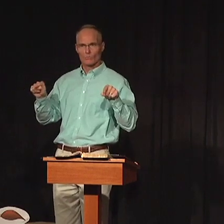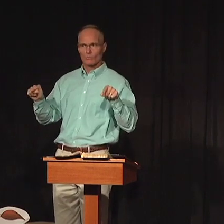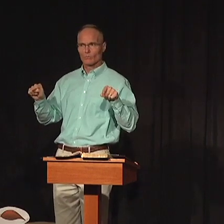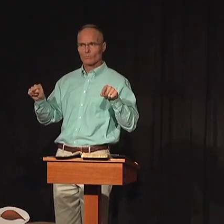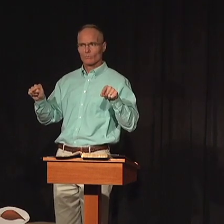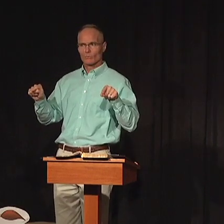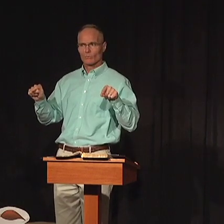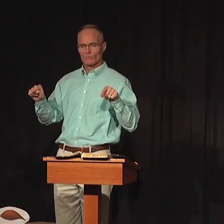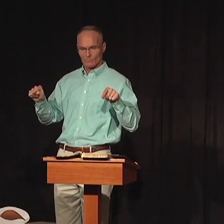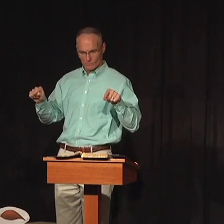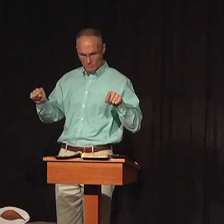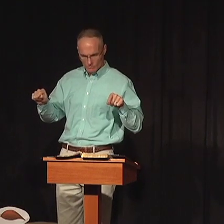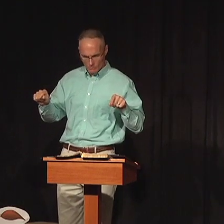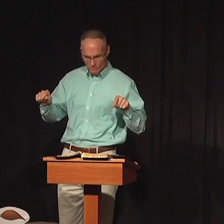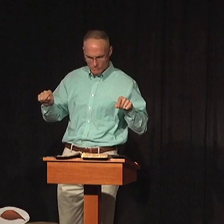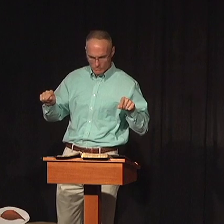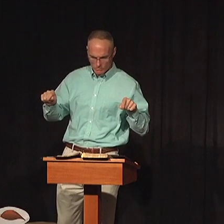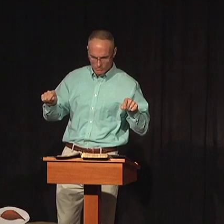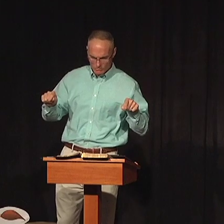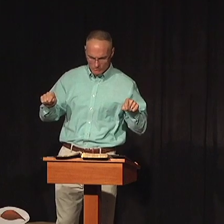So which one of those am I?